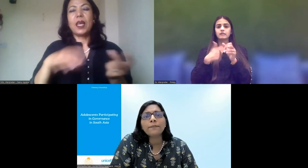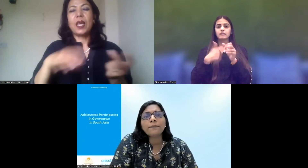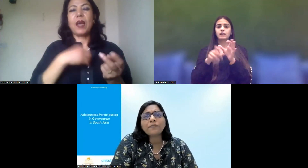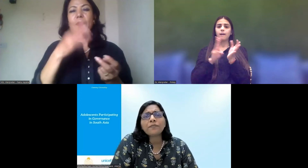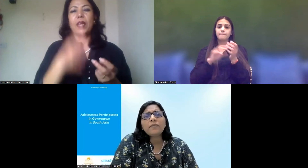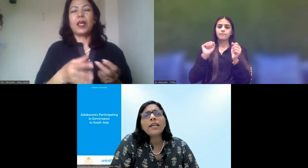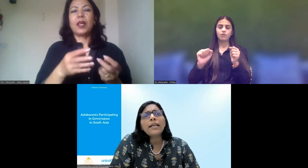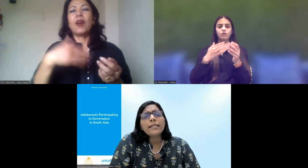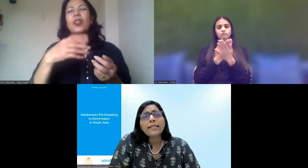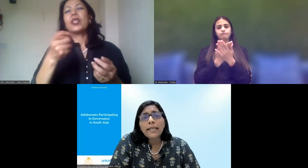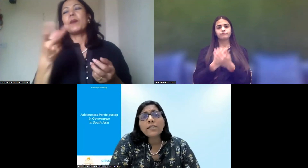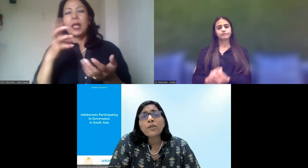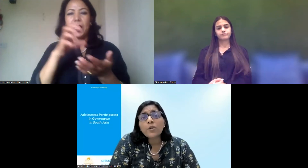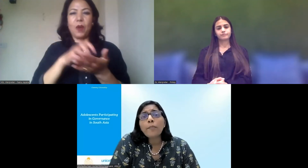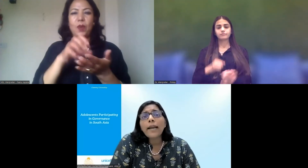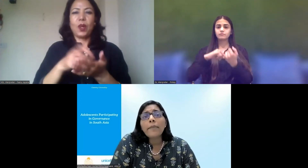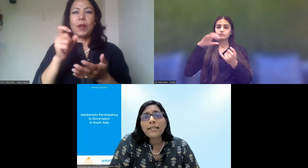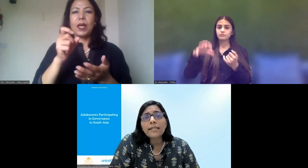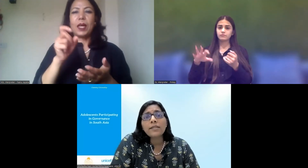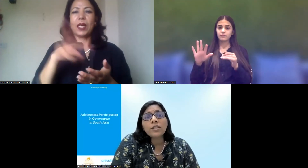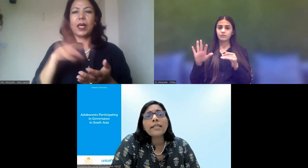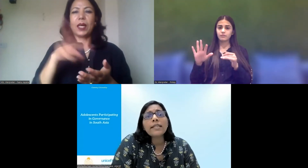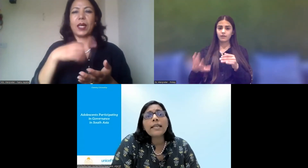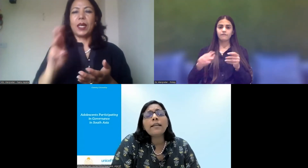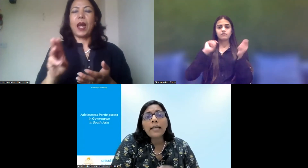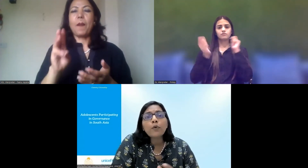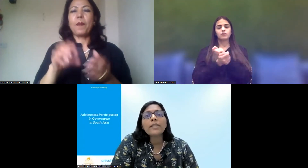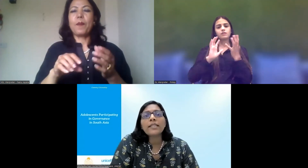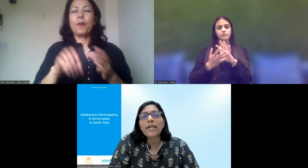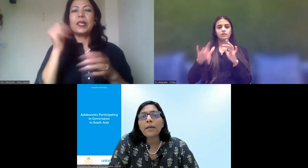plans. State has also made major decisions in